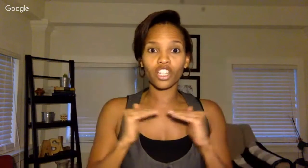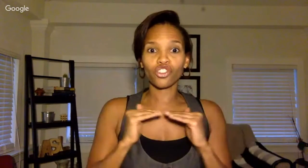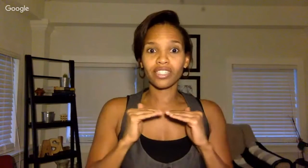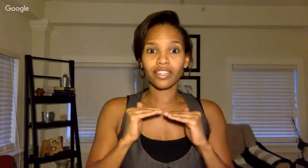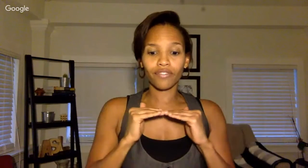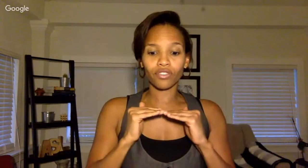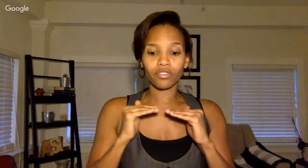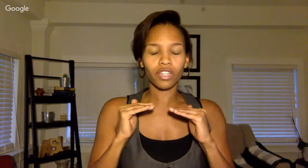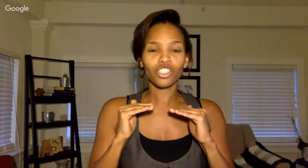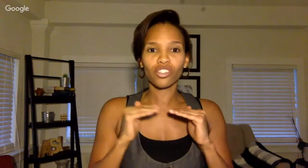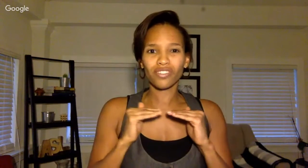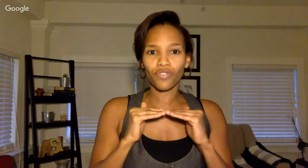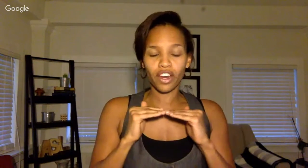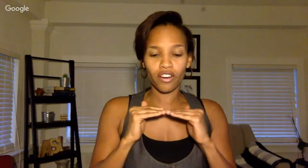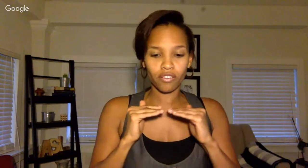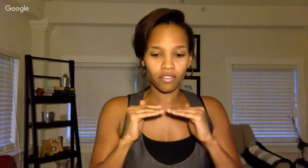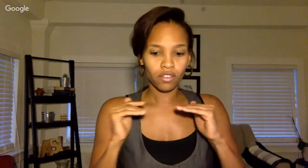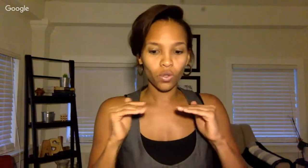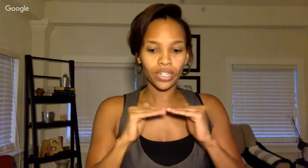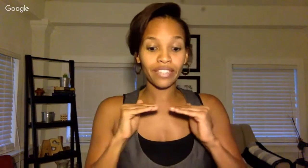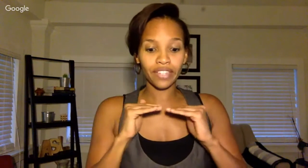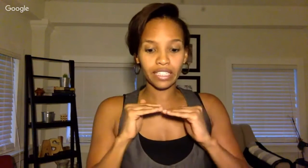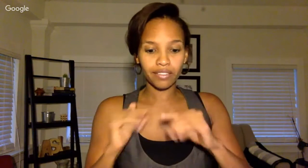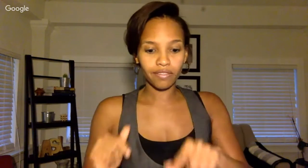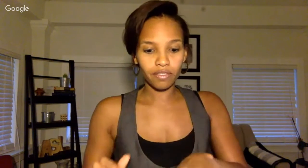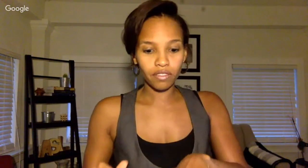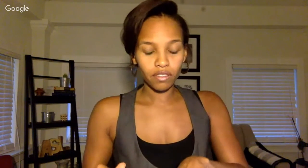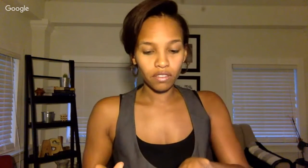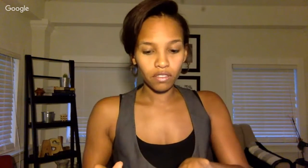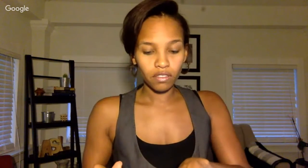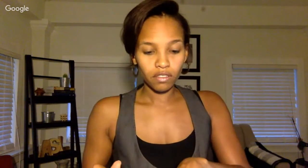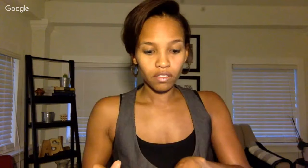just level, not just fair or even.